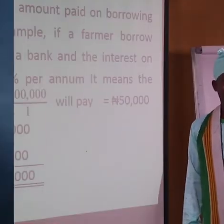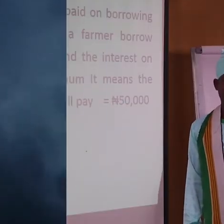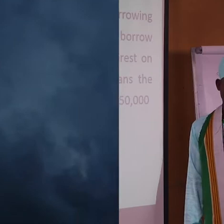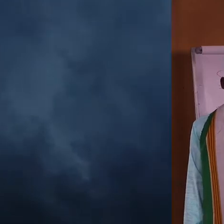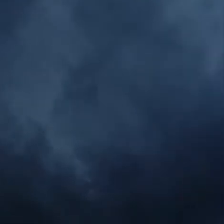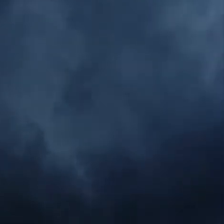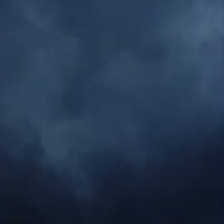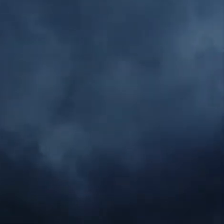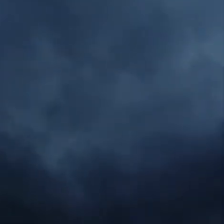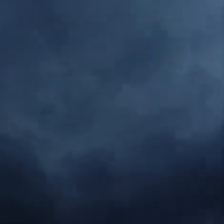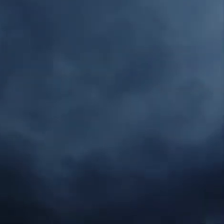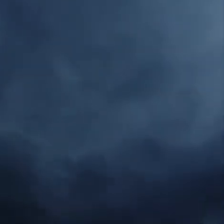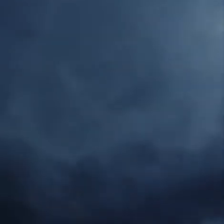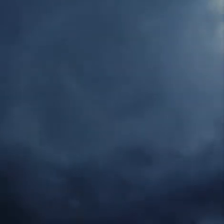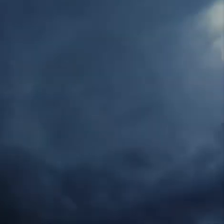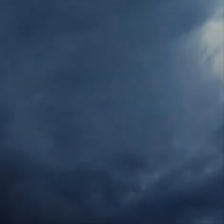550,000 naira.